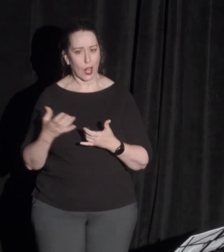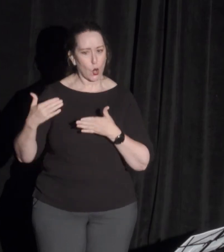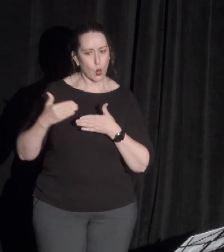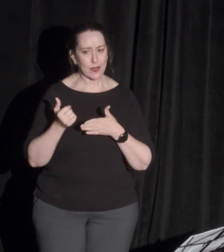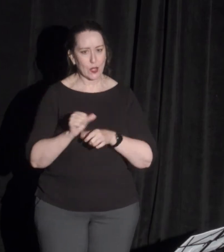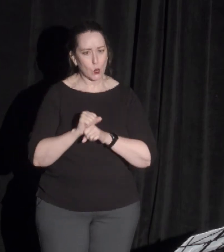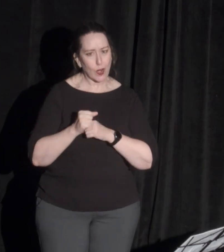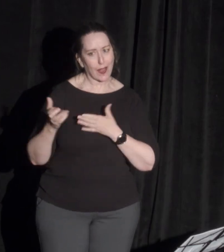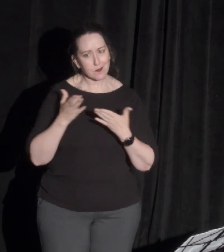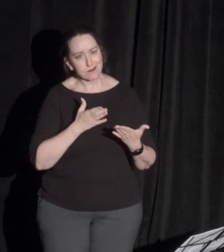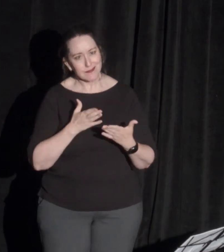take you to.